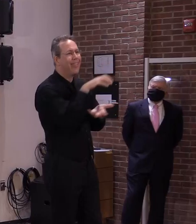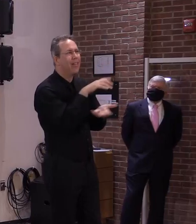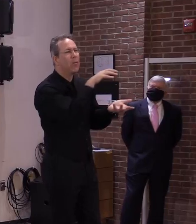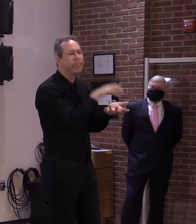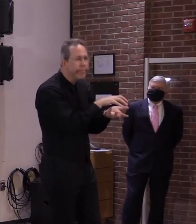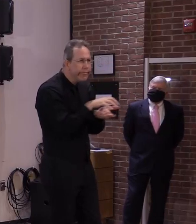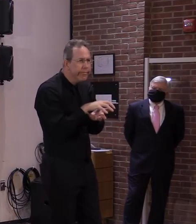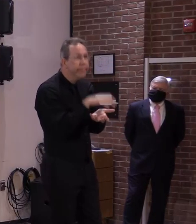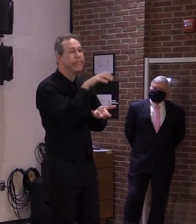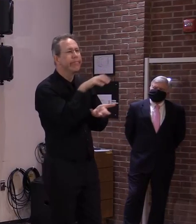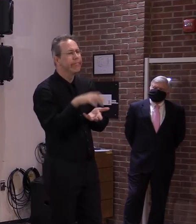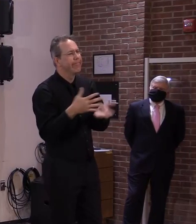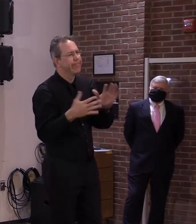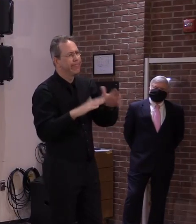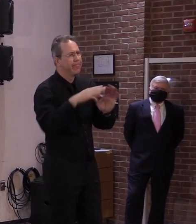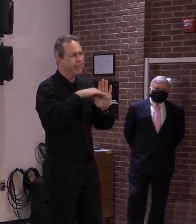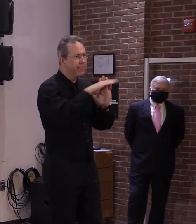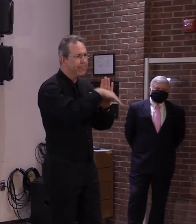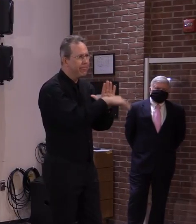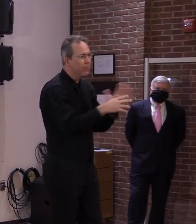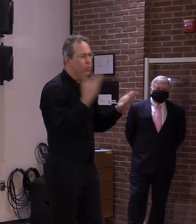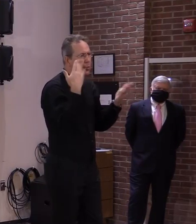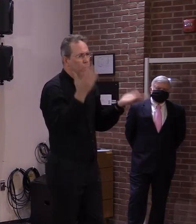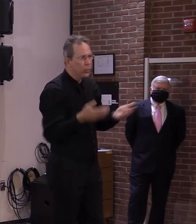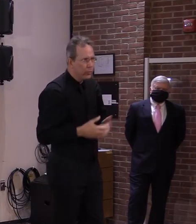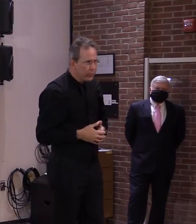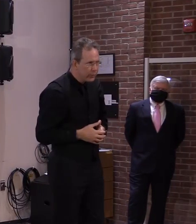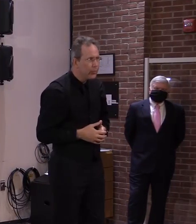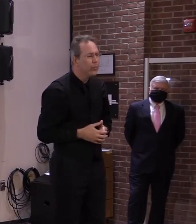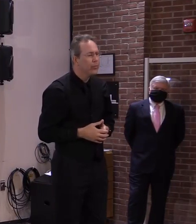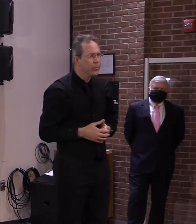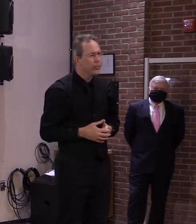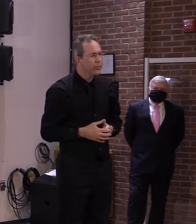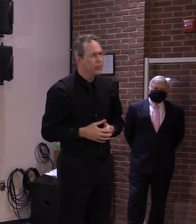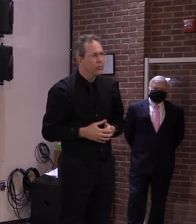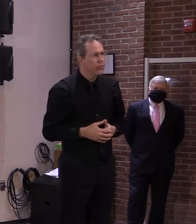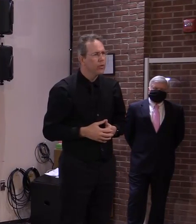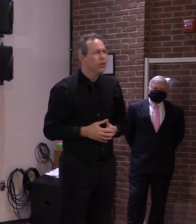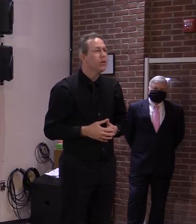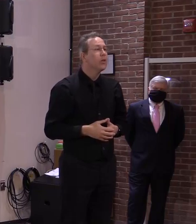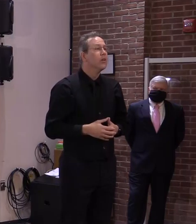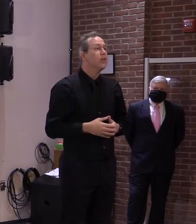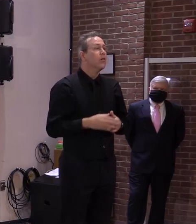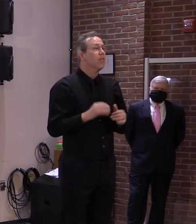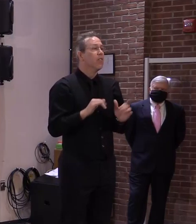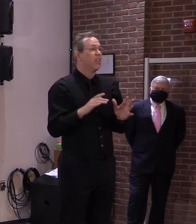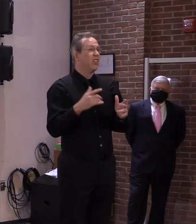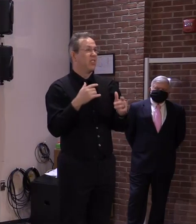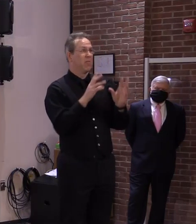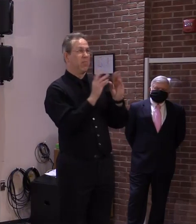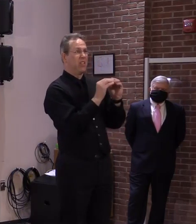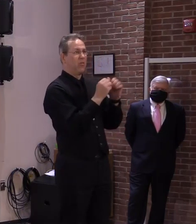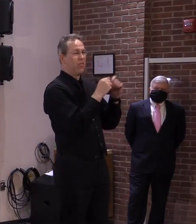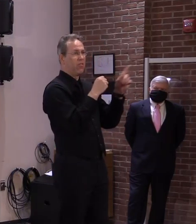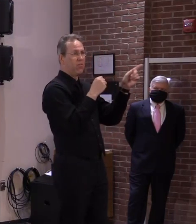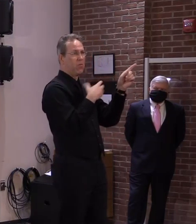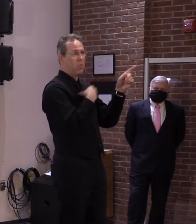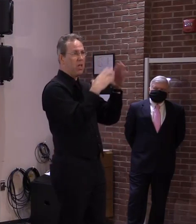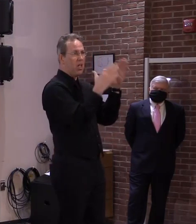handle on the supply chain there. So that's about it in regards to the supply.